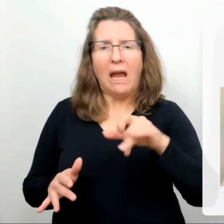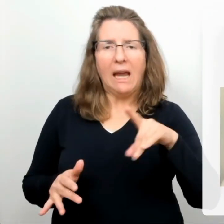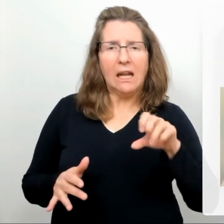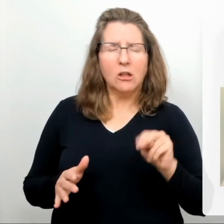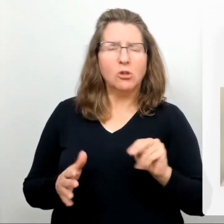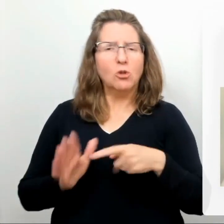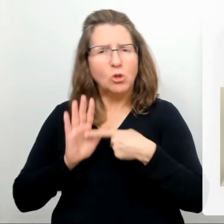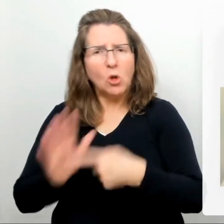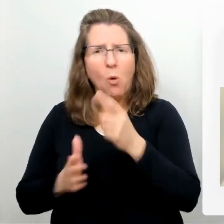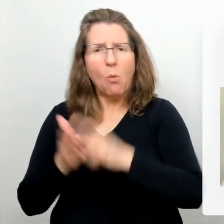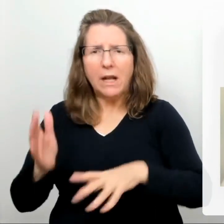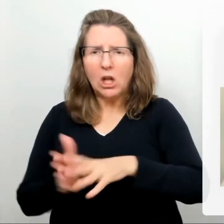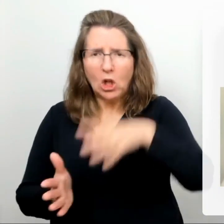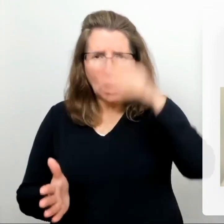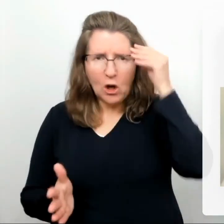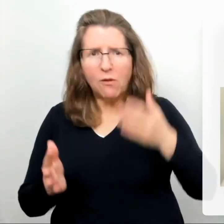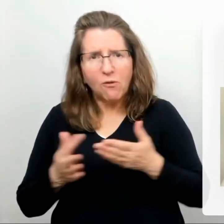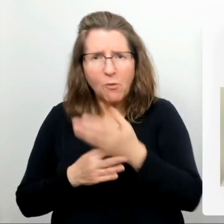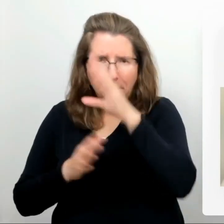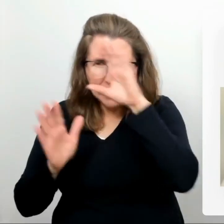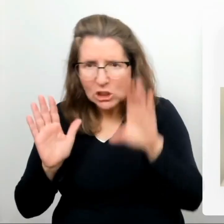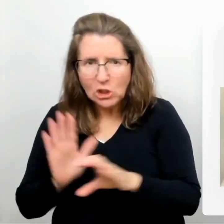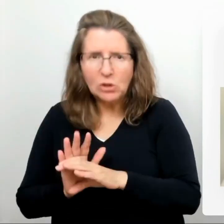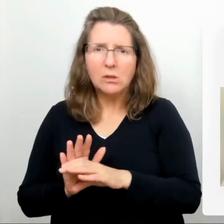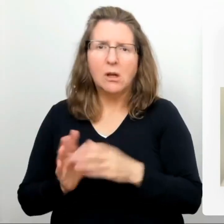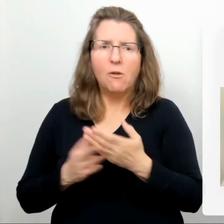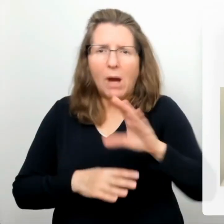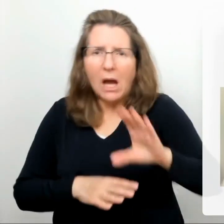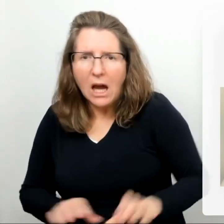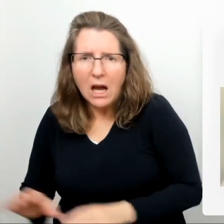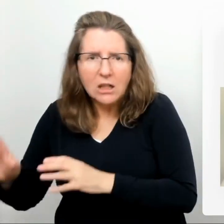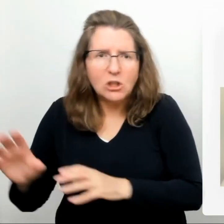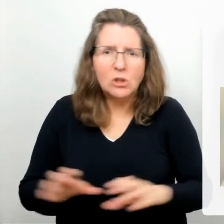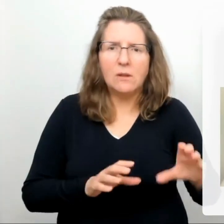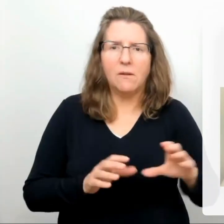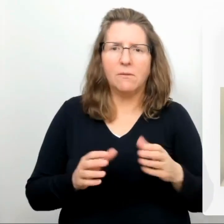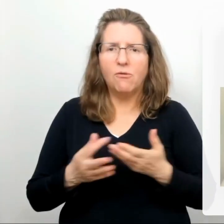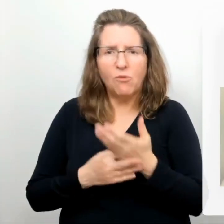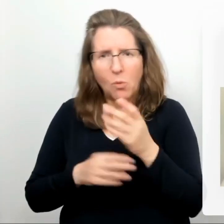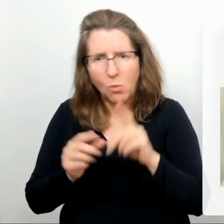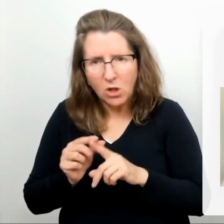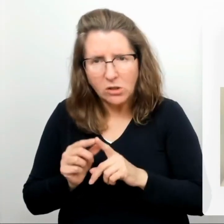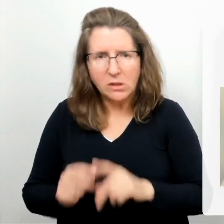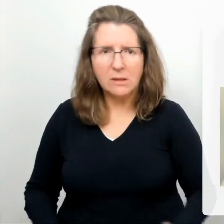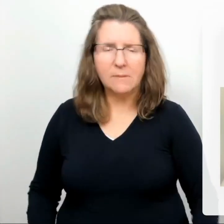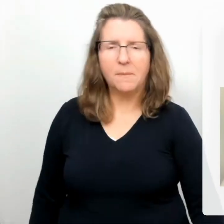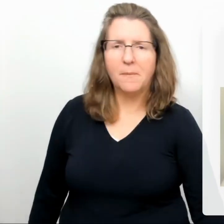Provide Aiden opportunities to show what he has learned through pictures, actions, and words.